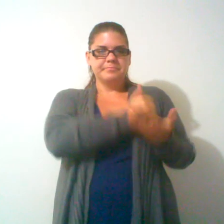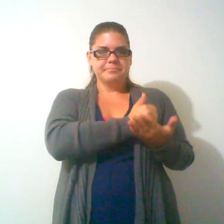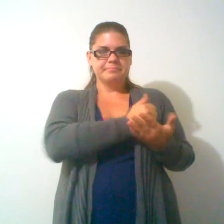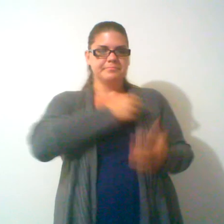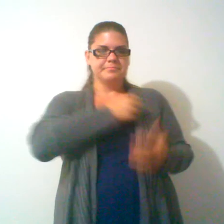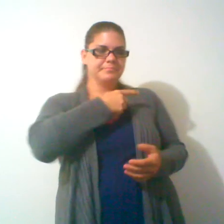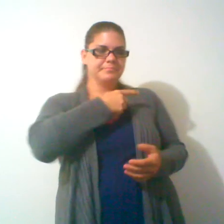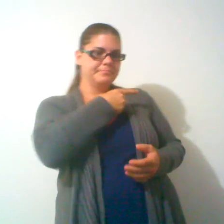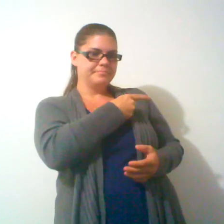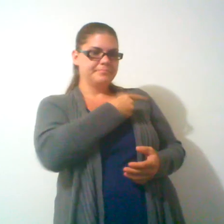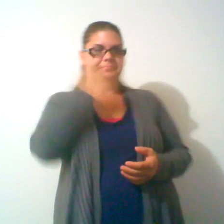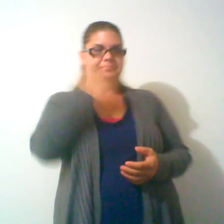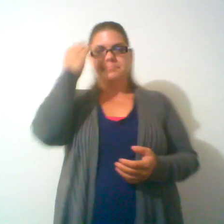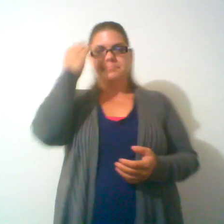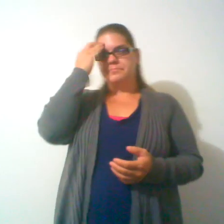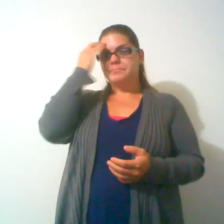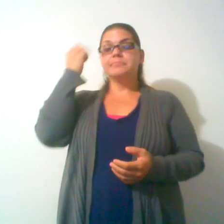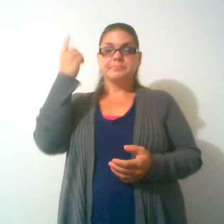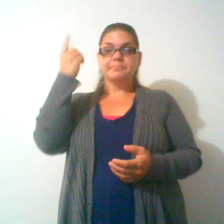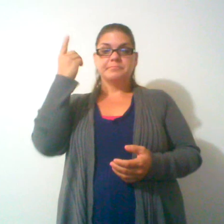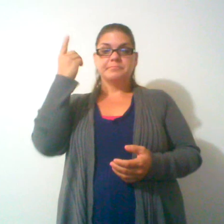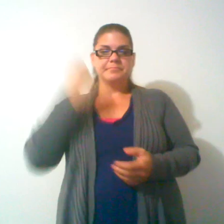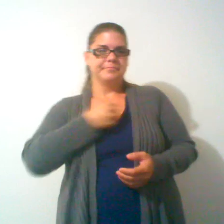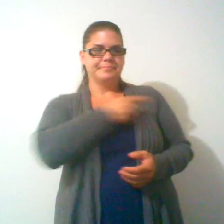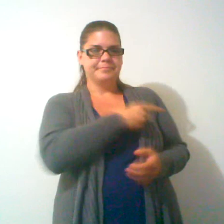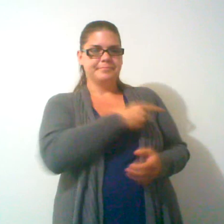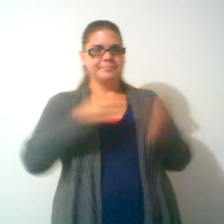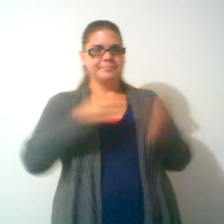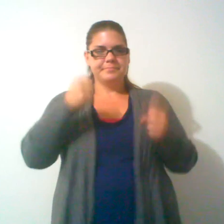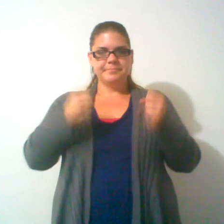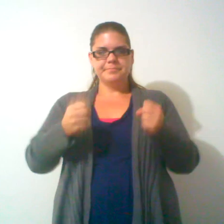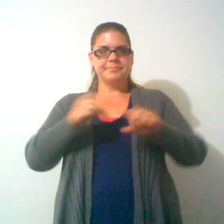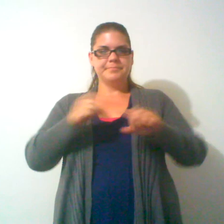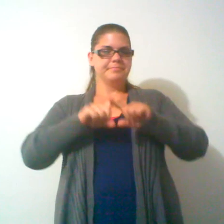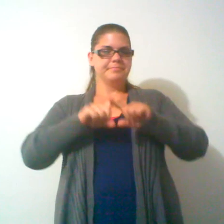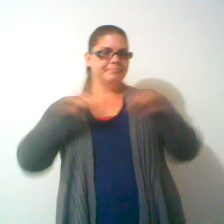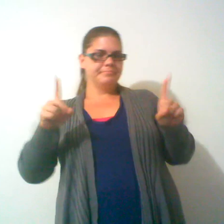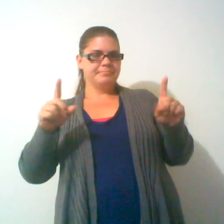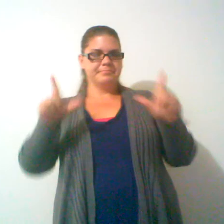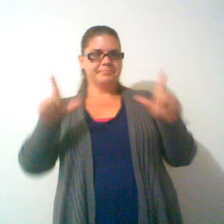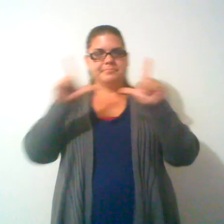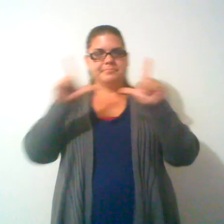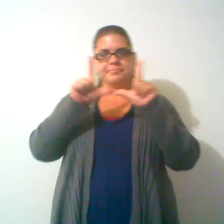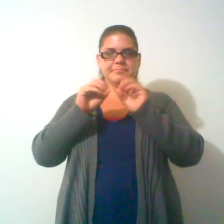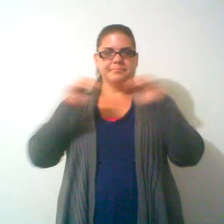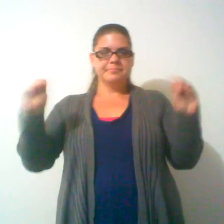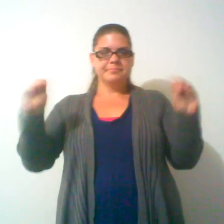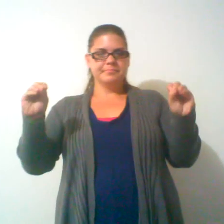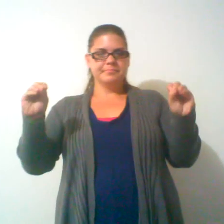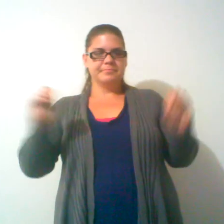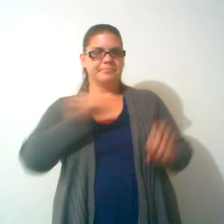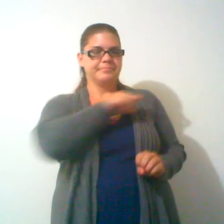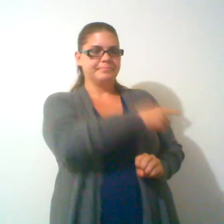My friend said that in the future he would send his renewal fees